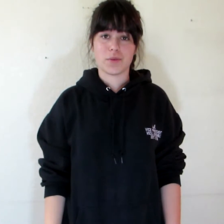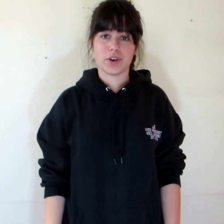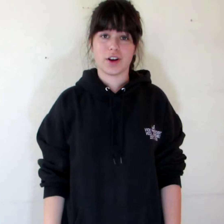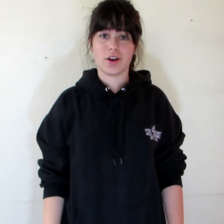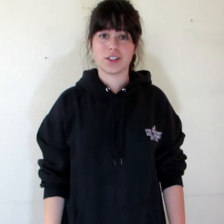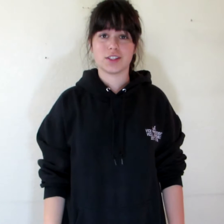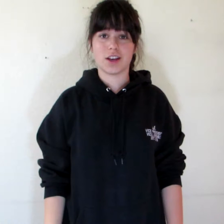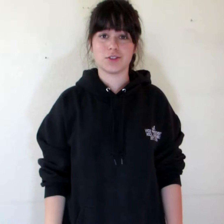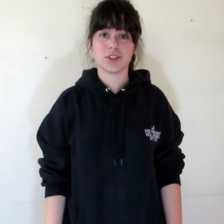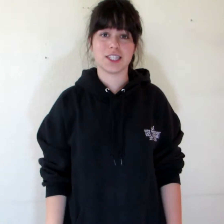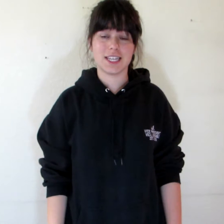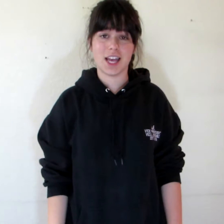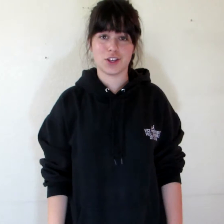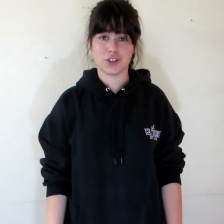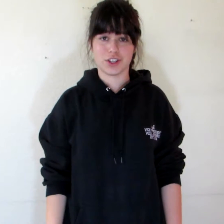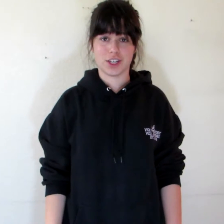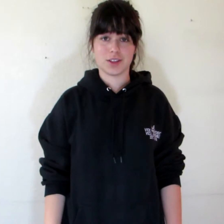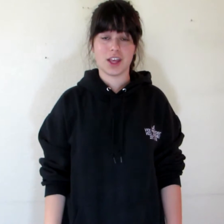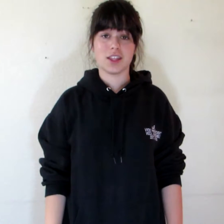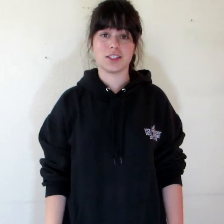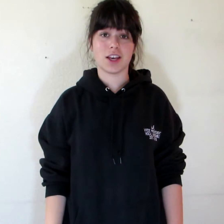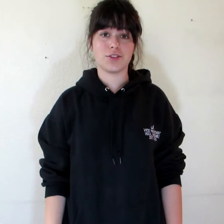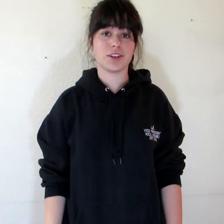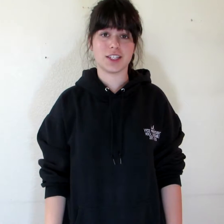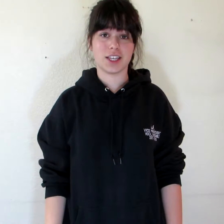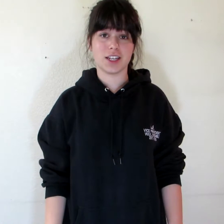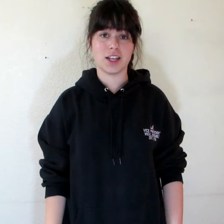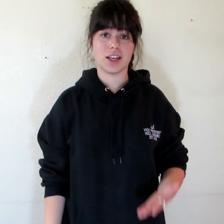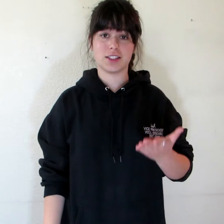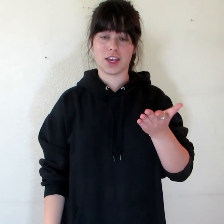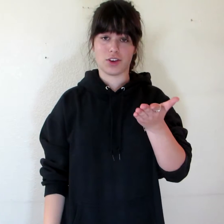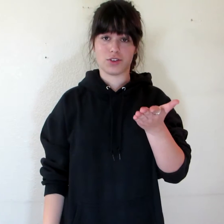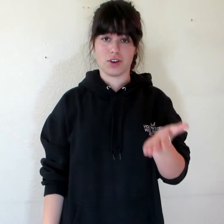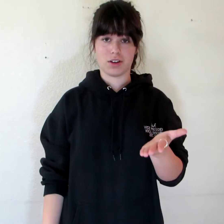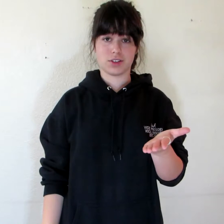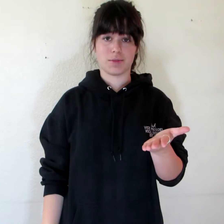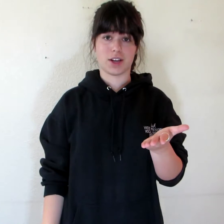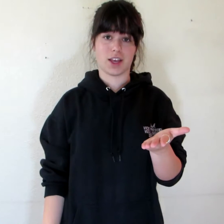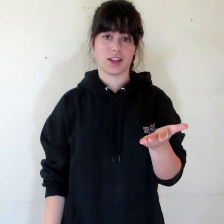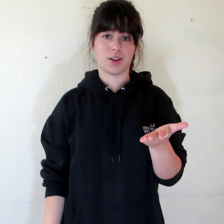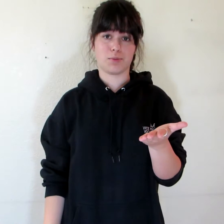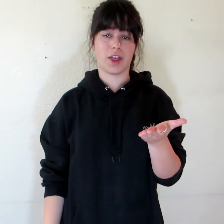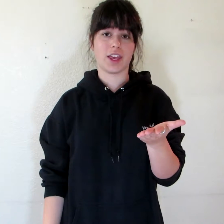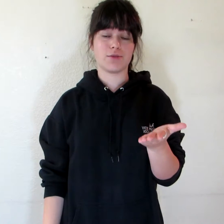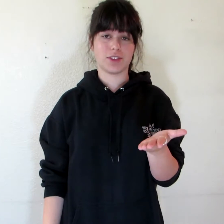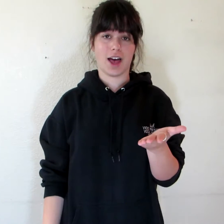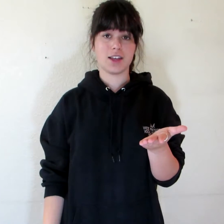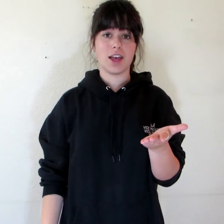over are the signs for clean and dirty. The sign for clean is taking your non-dominant hand, laying it flat, and